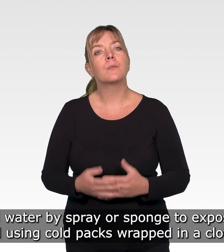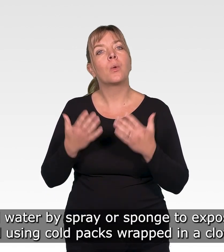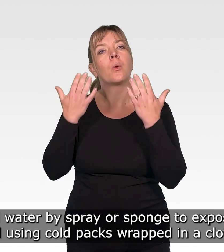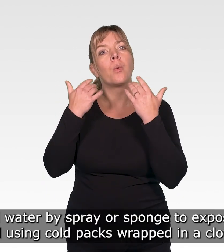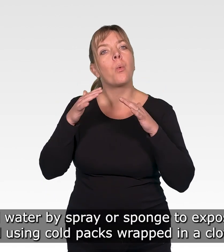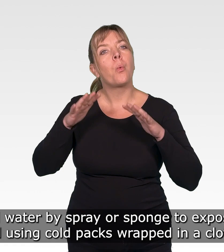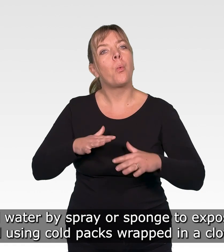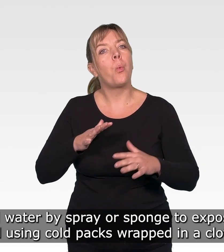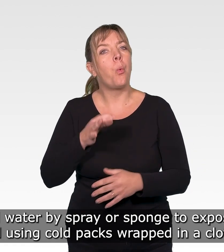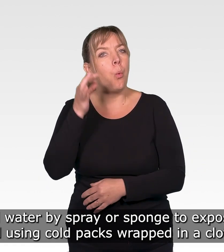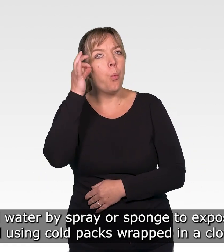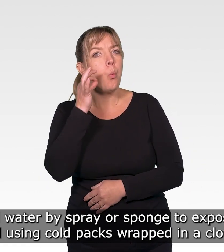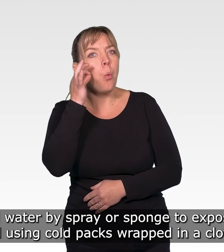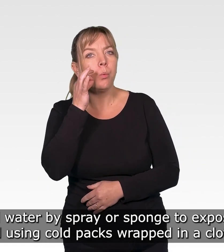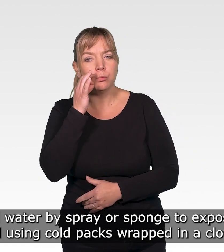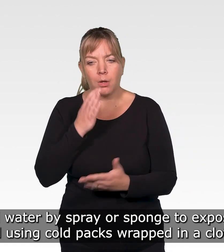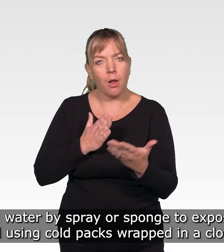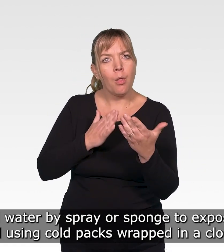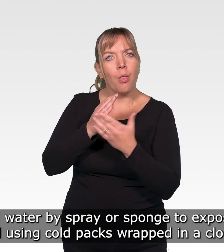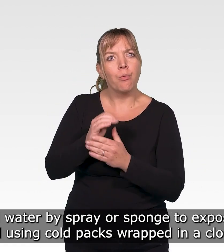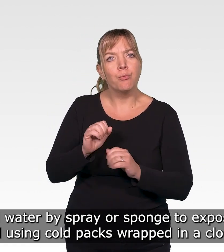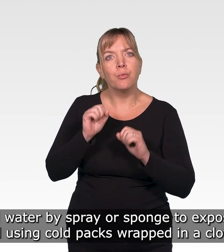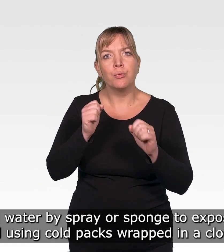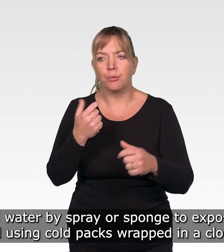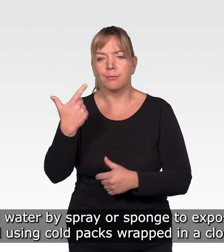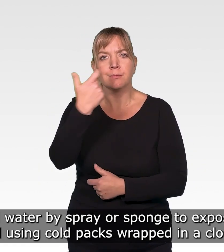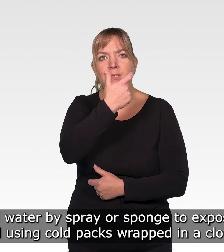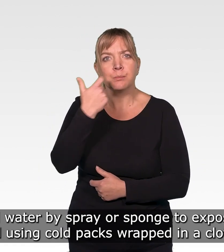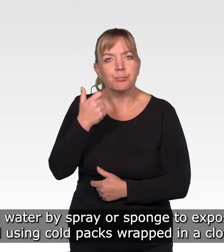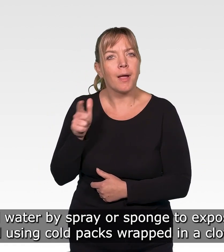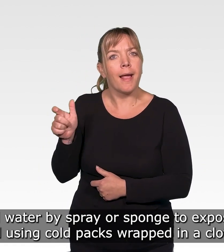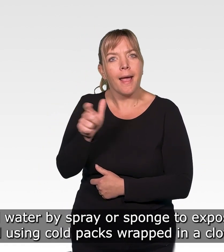Apply cool water by spray or sponge to exposed skin.